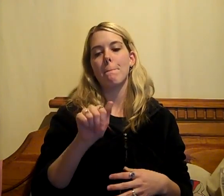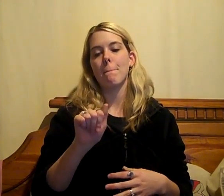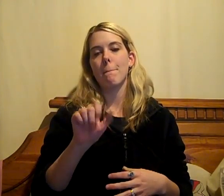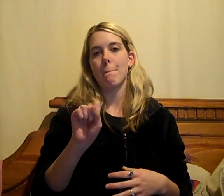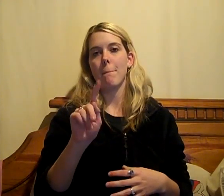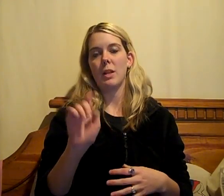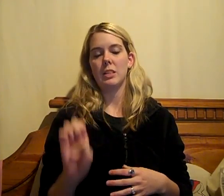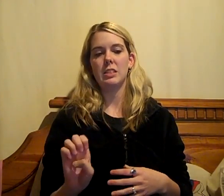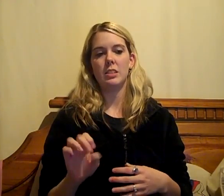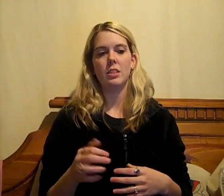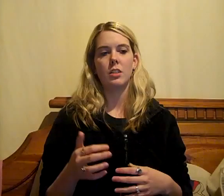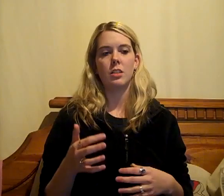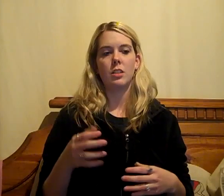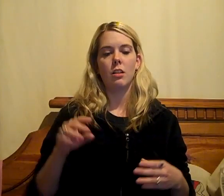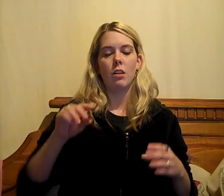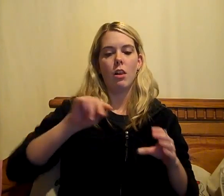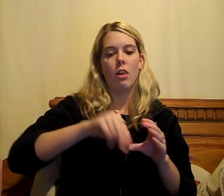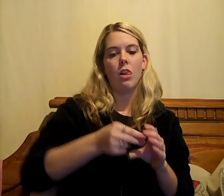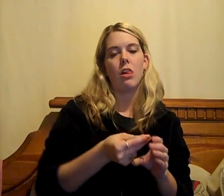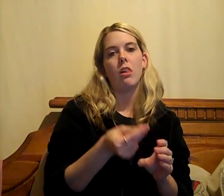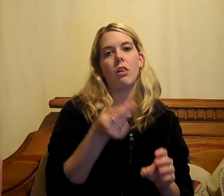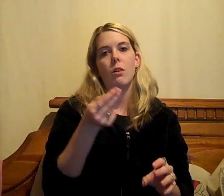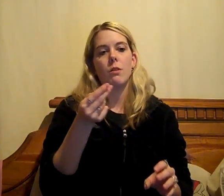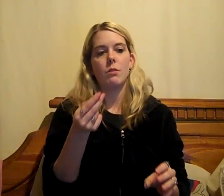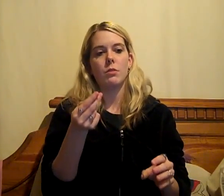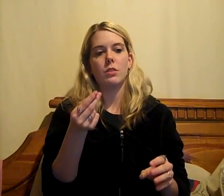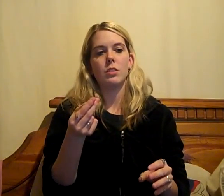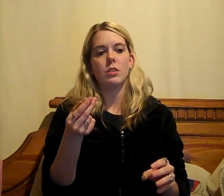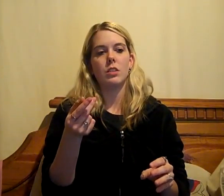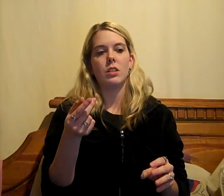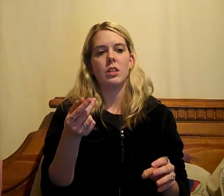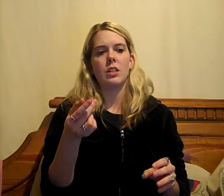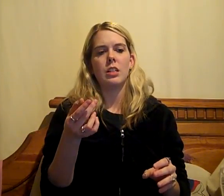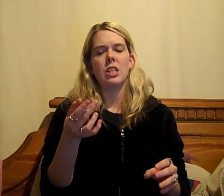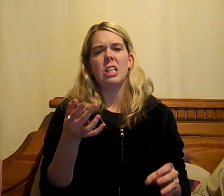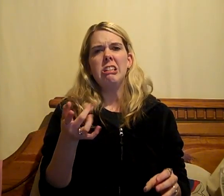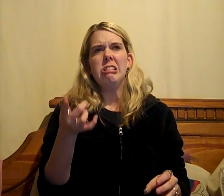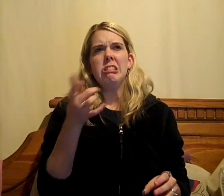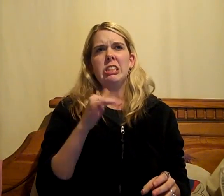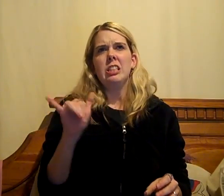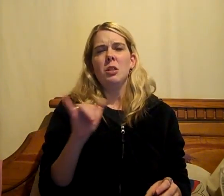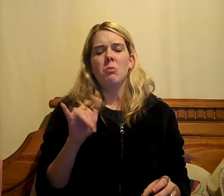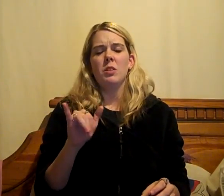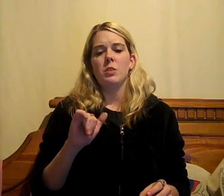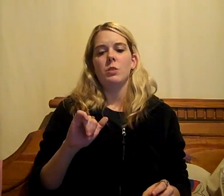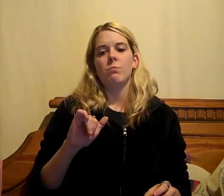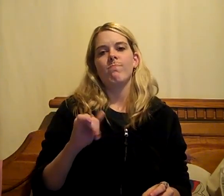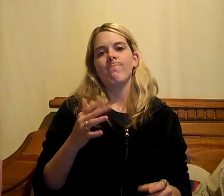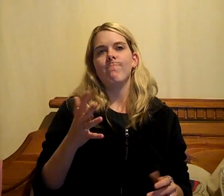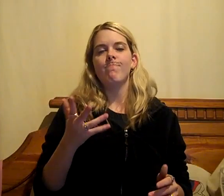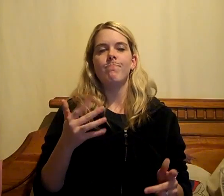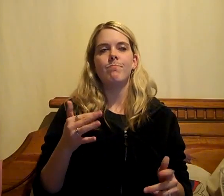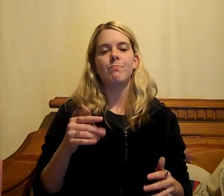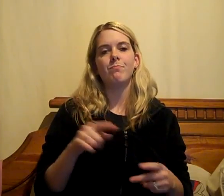some on my spatula. It's kind of like gelatinous. So to tell you the truth, you could use like strawberry